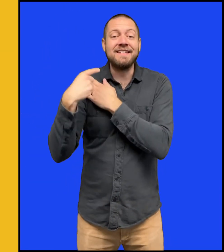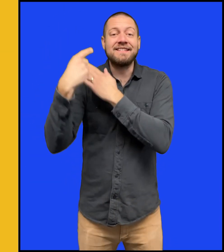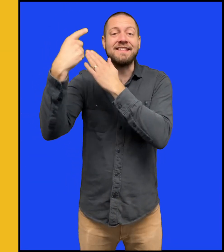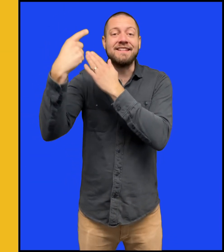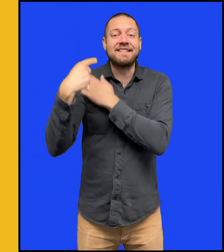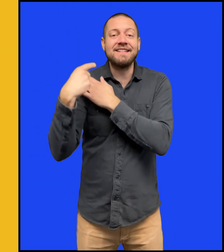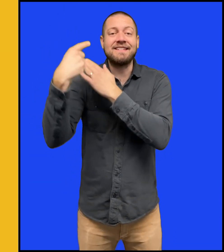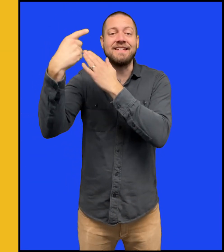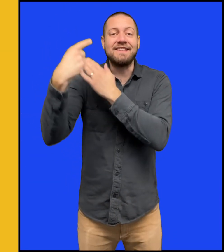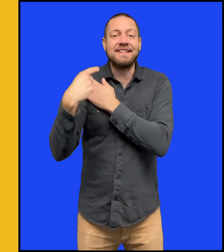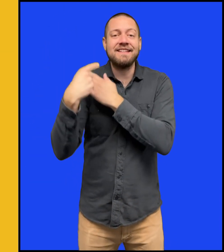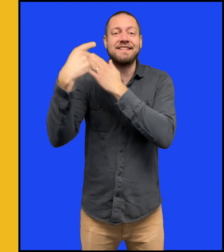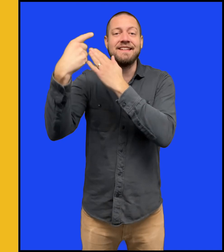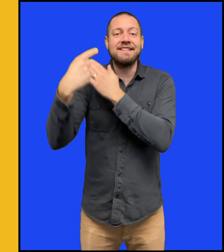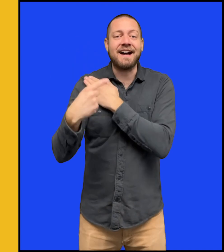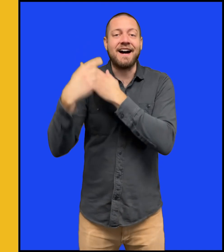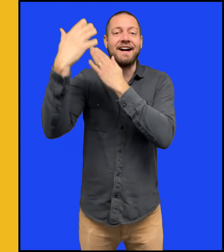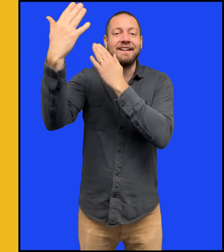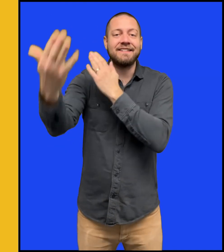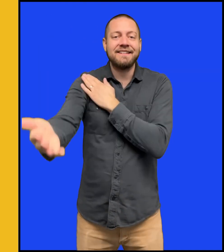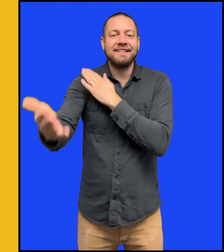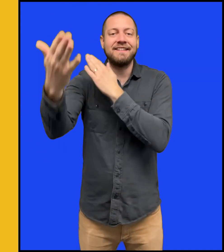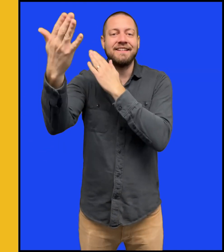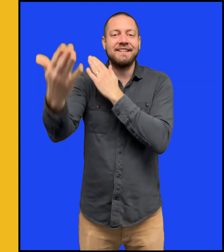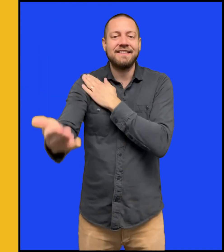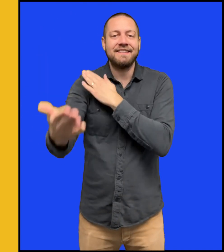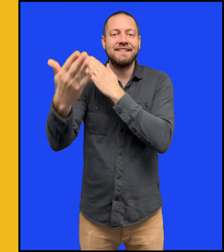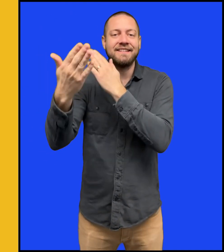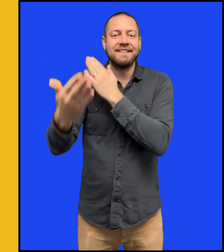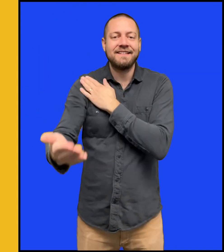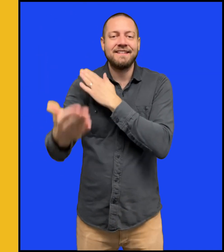Say ti, ti, ti, ti, ti, ti, ta.